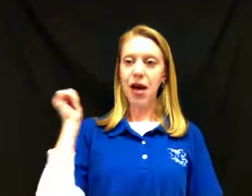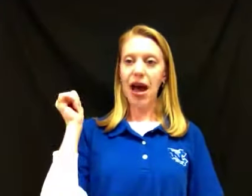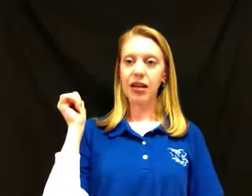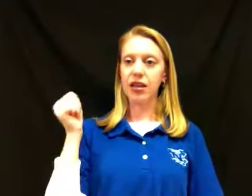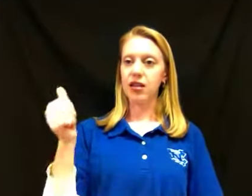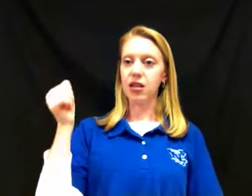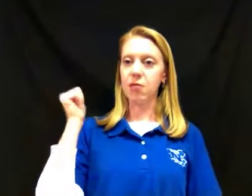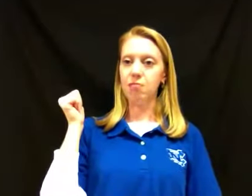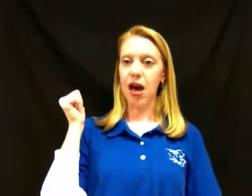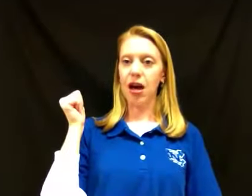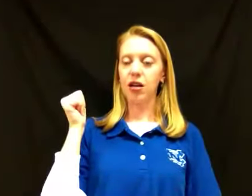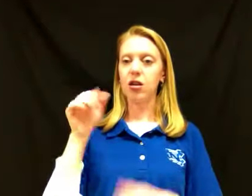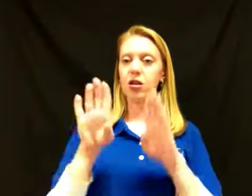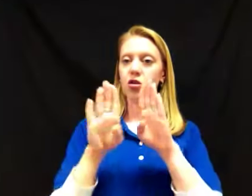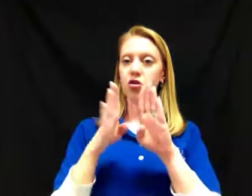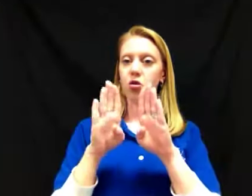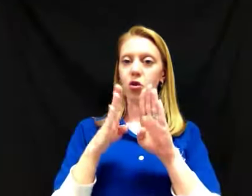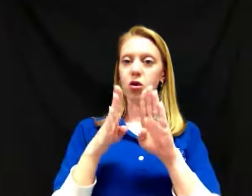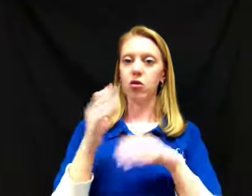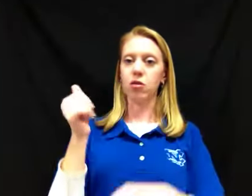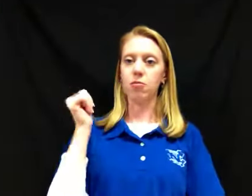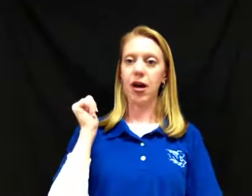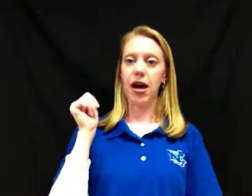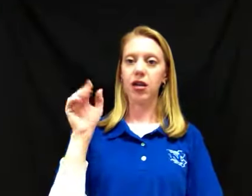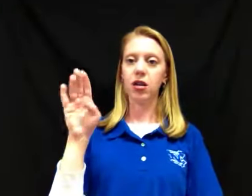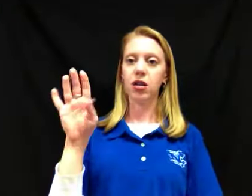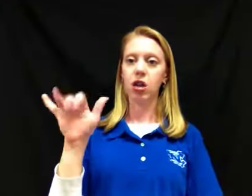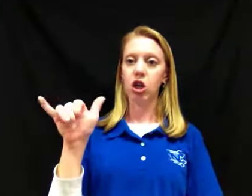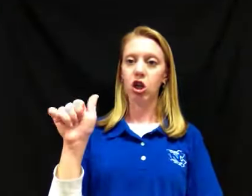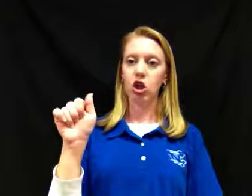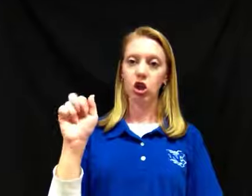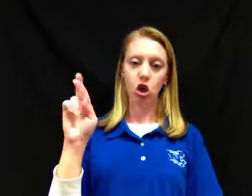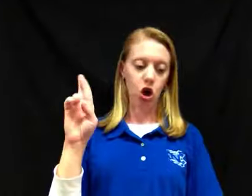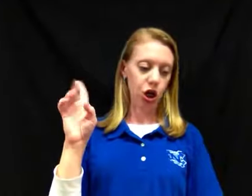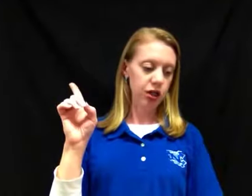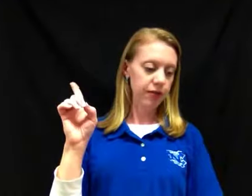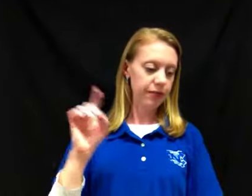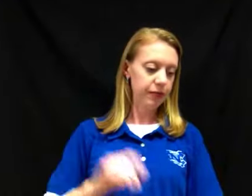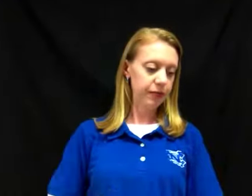Back, as in the back door, the back yard.